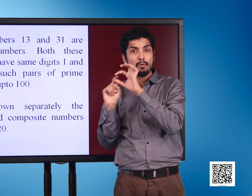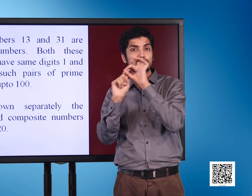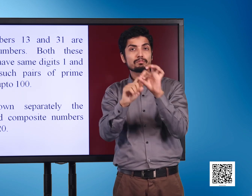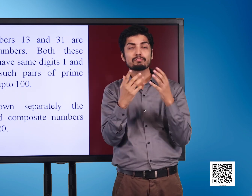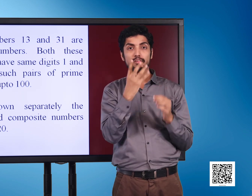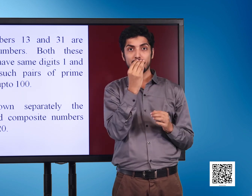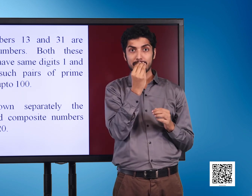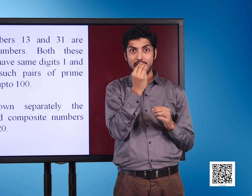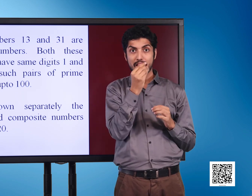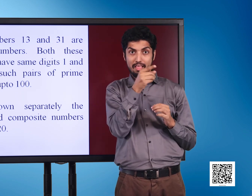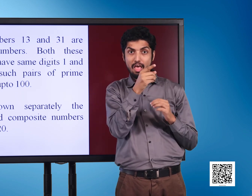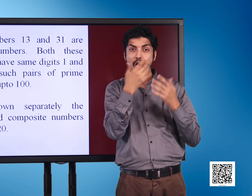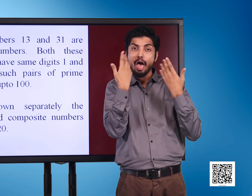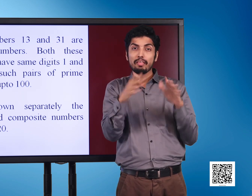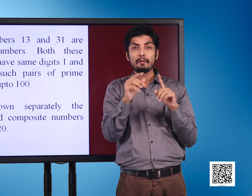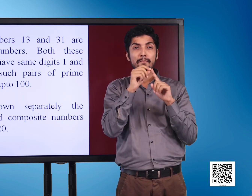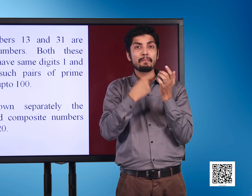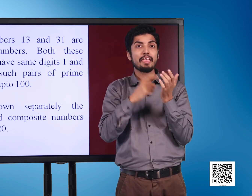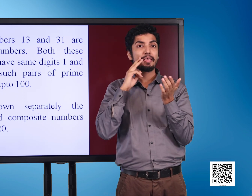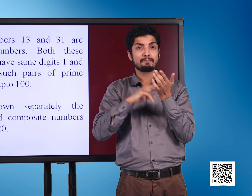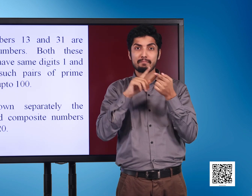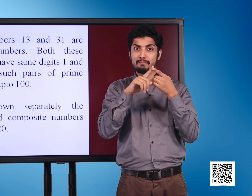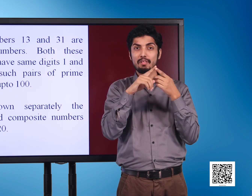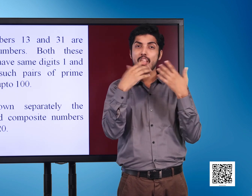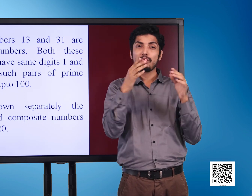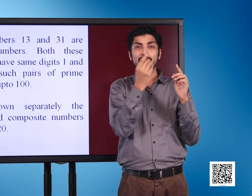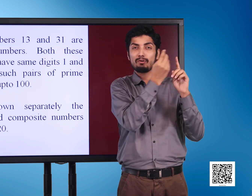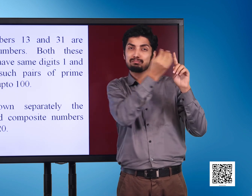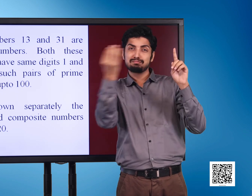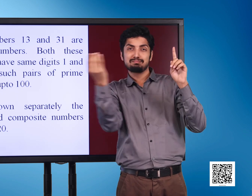Find such pairs of prime numbers up to 100.